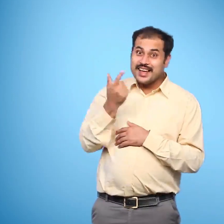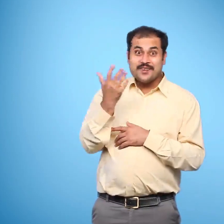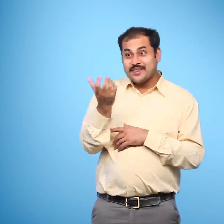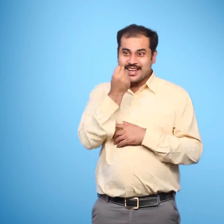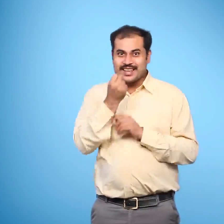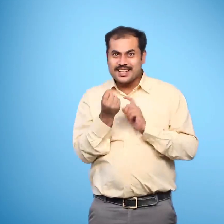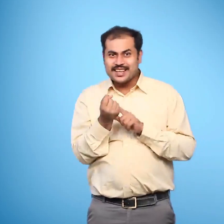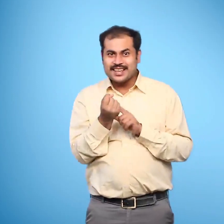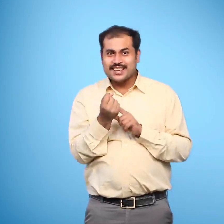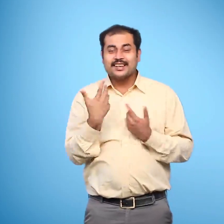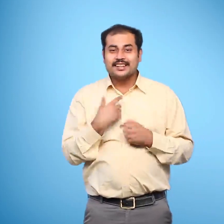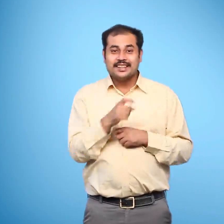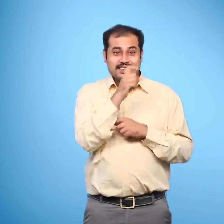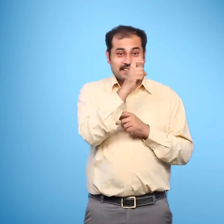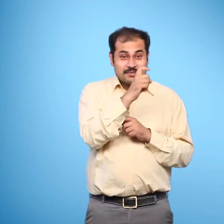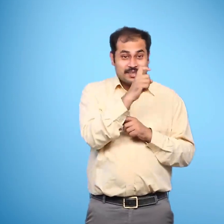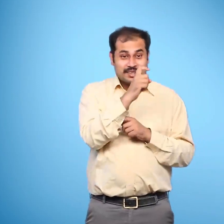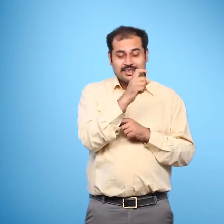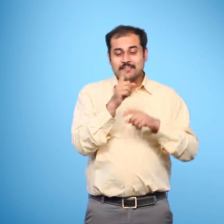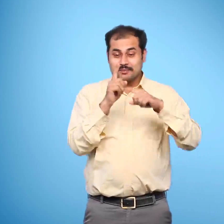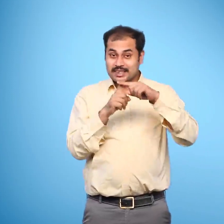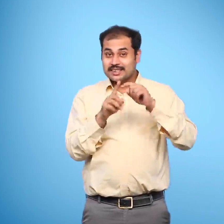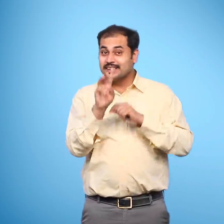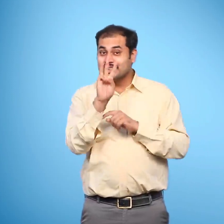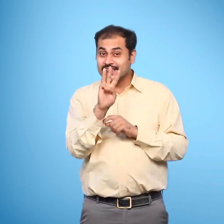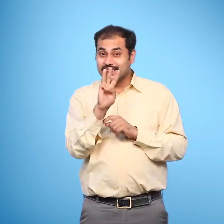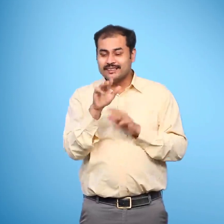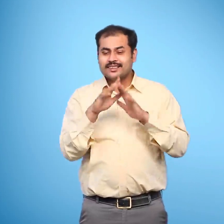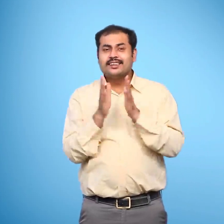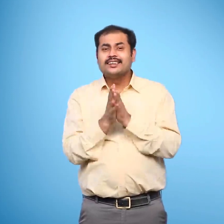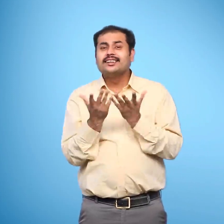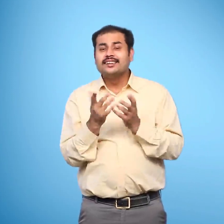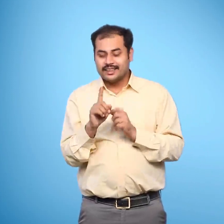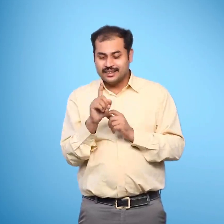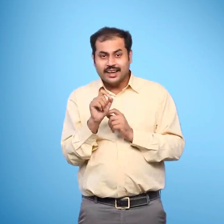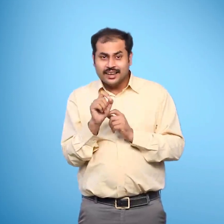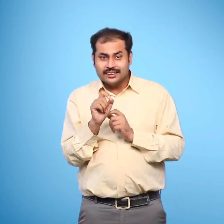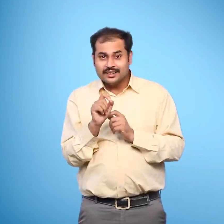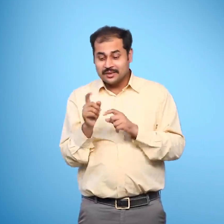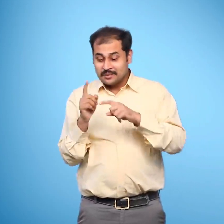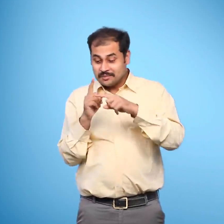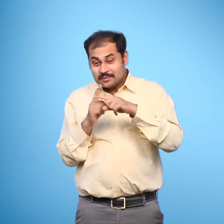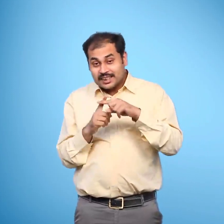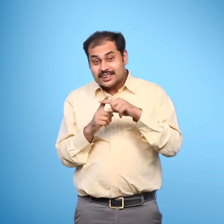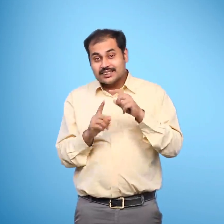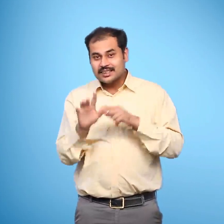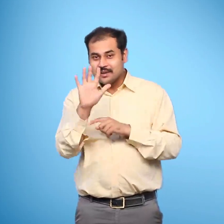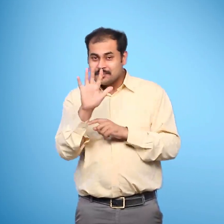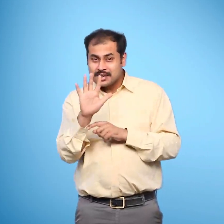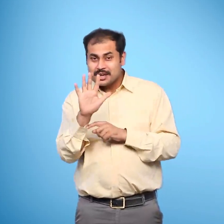I can also add 7 and 3 first to get 10. And then add